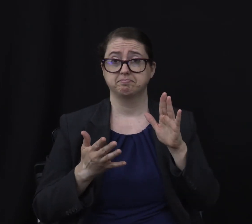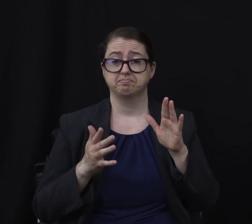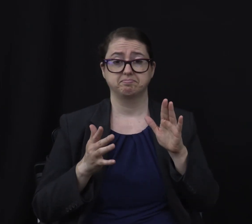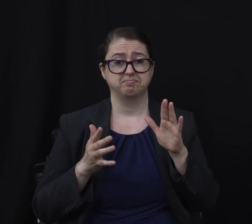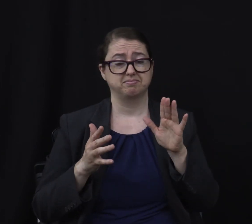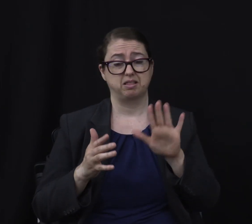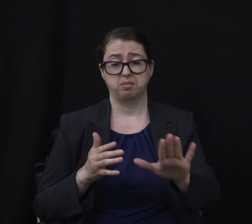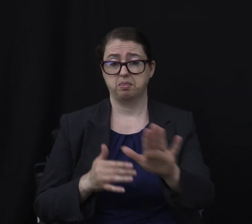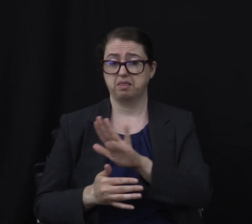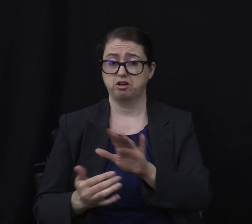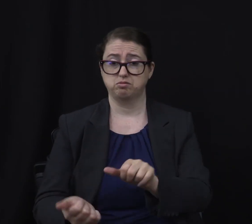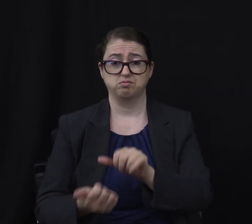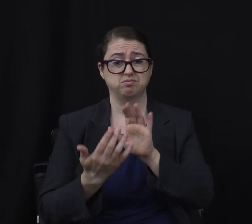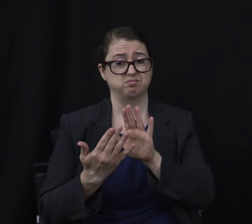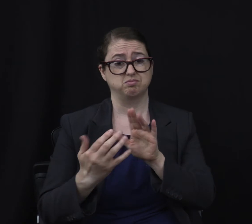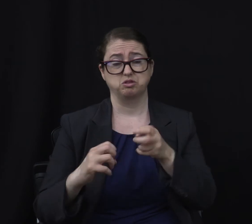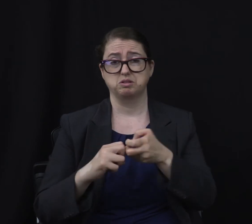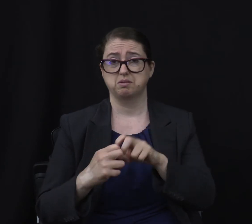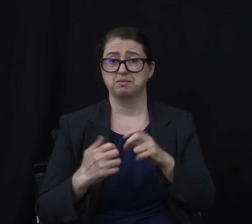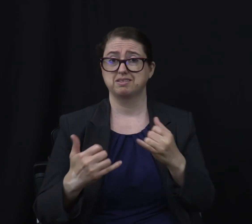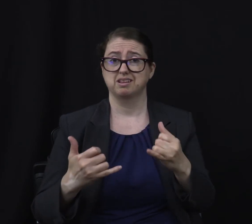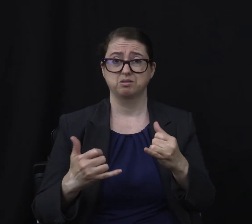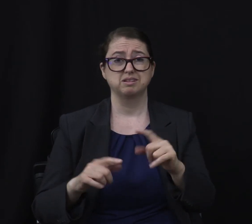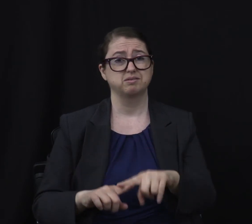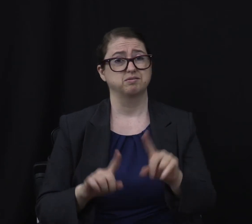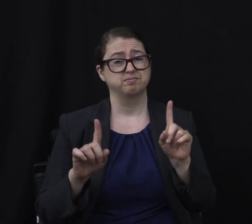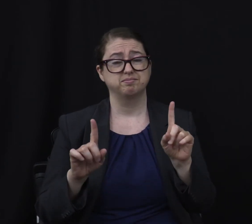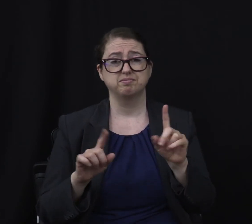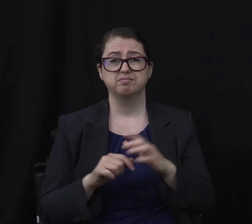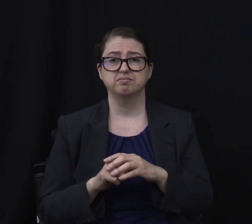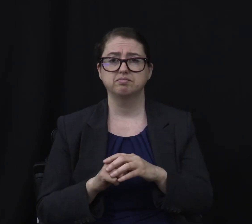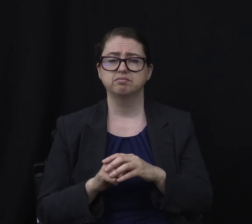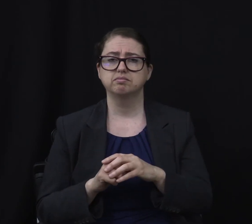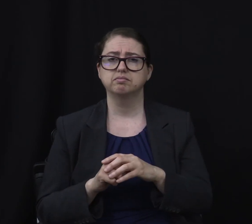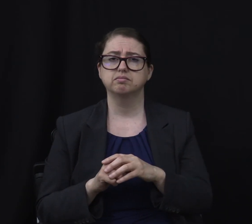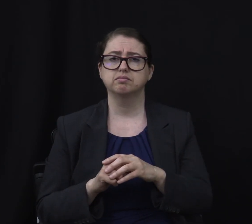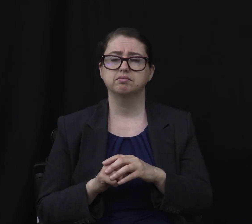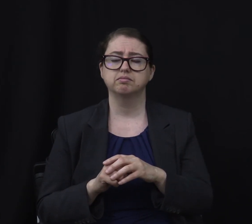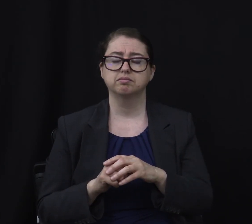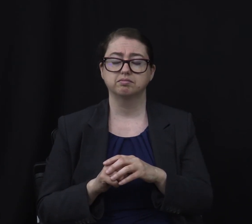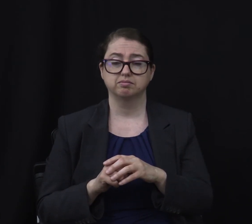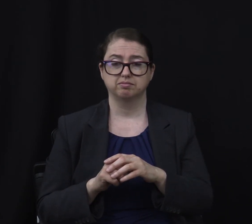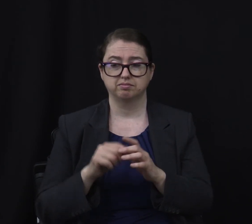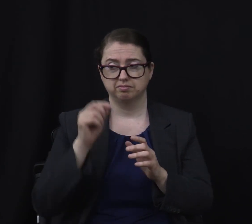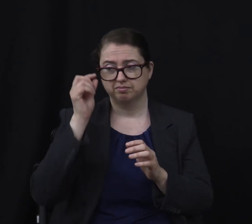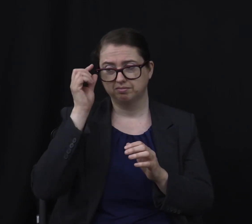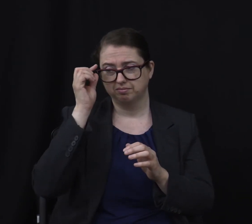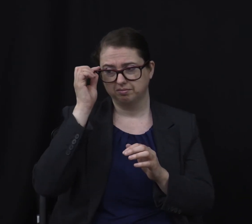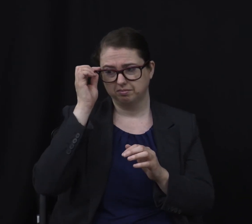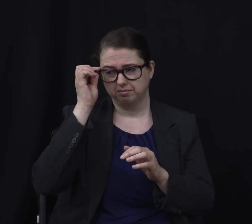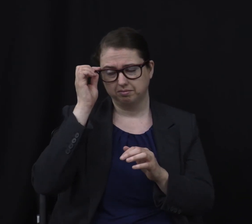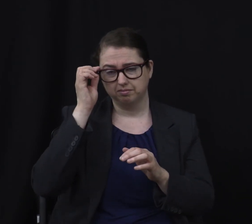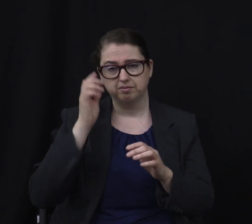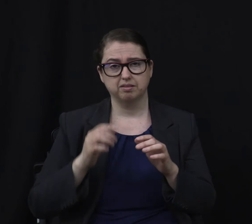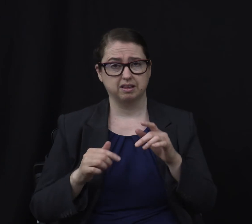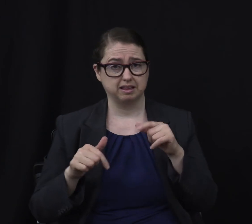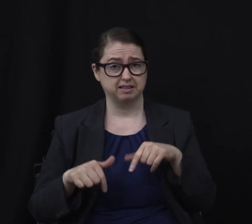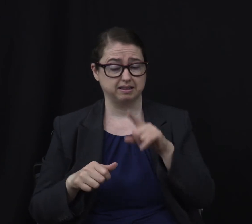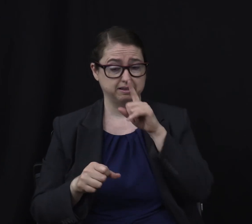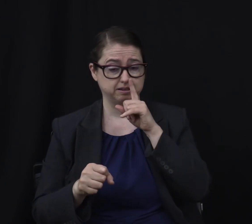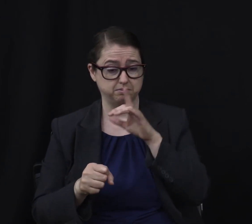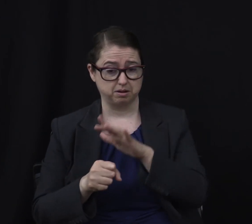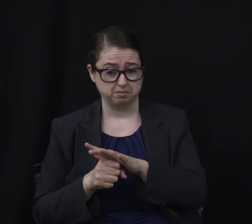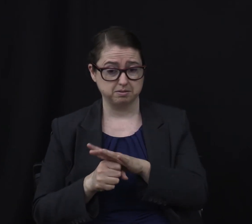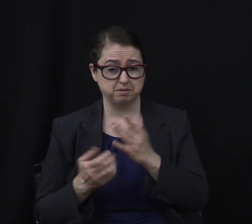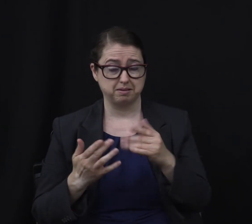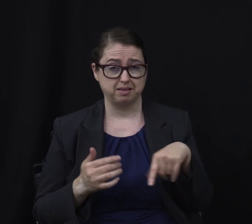But too often, because they have either not yet been armed with these promises or have not seen the value in